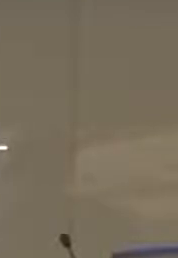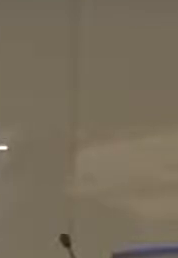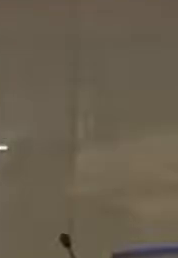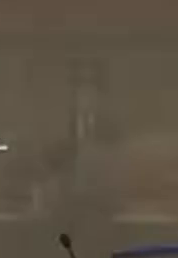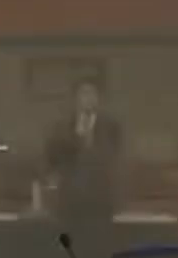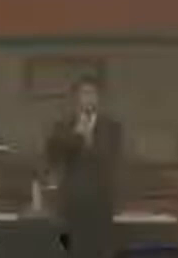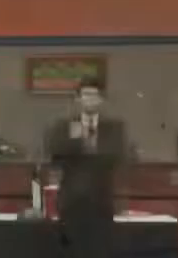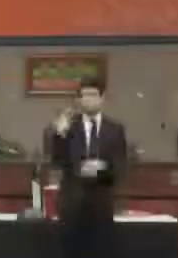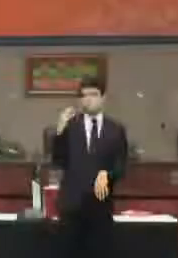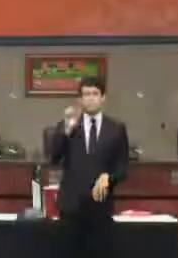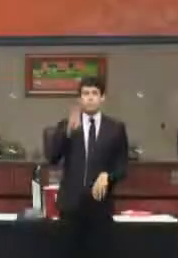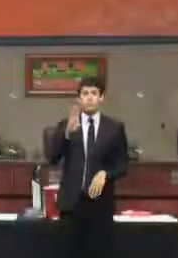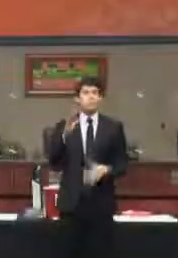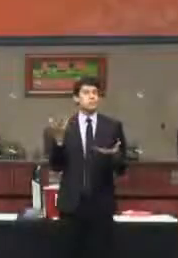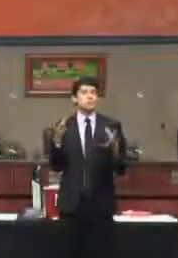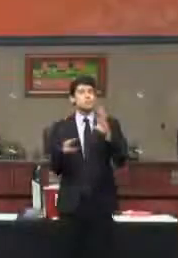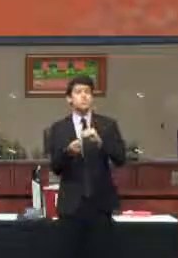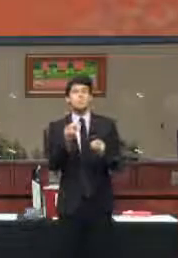were